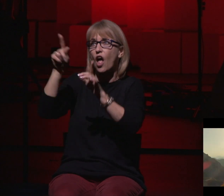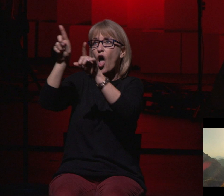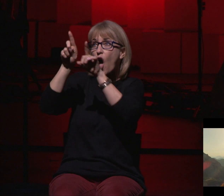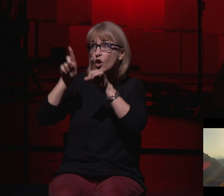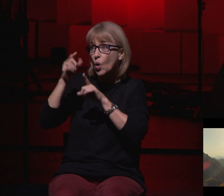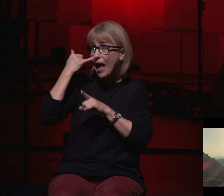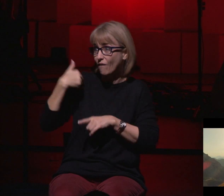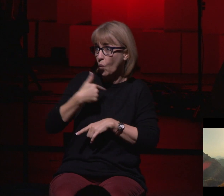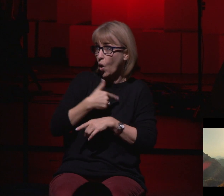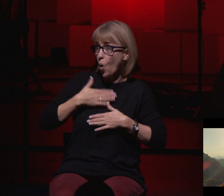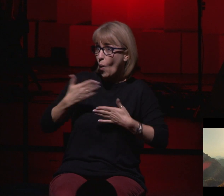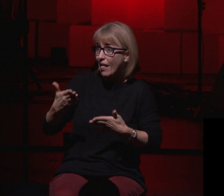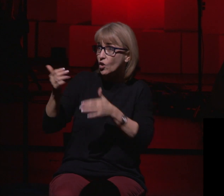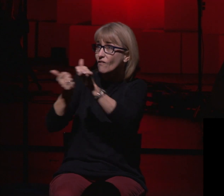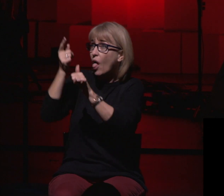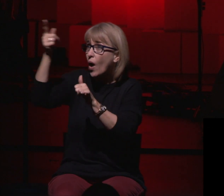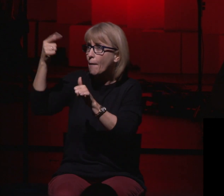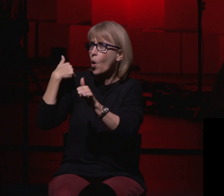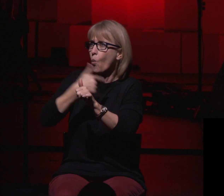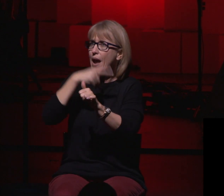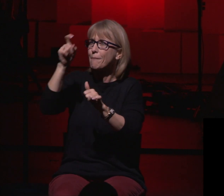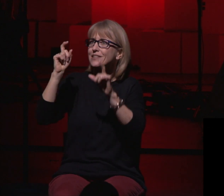up the call and follow Him.